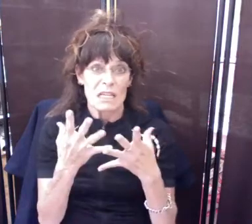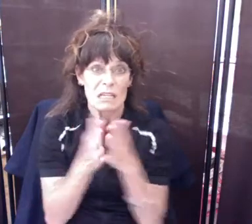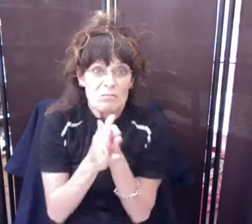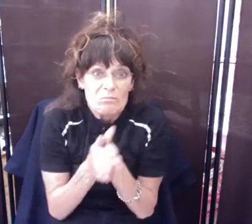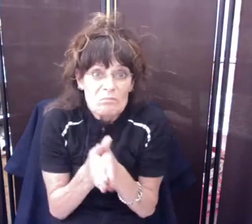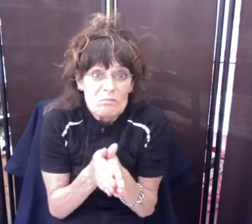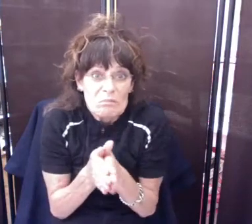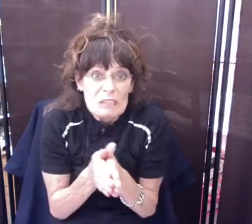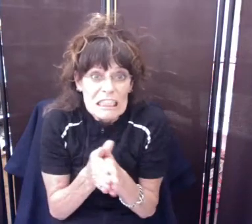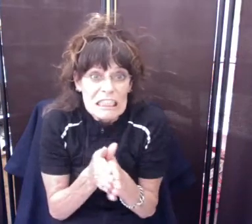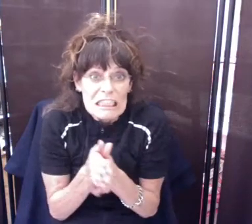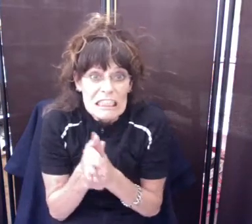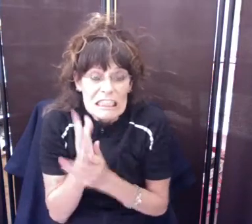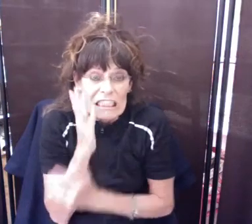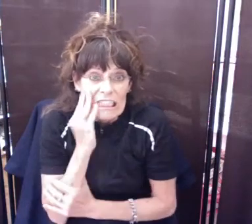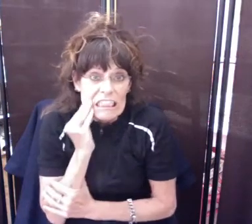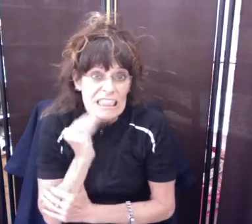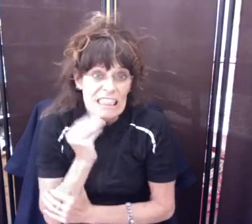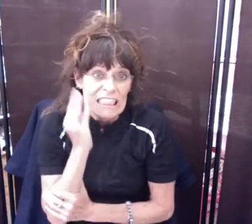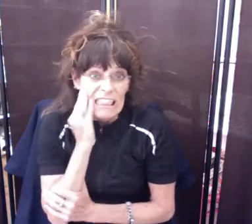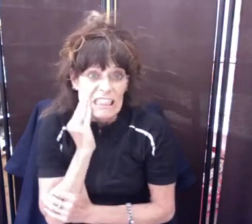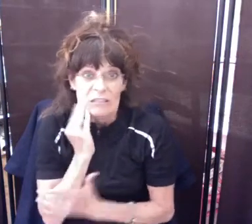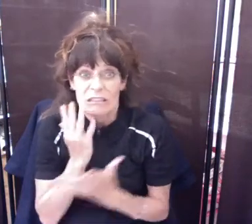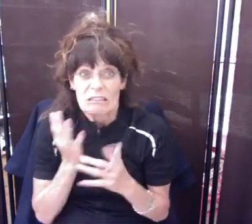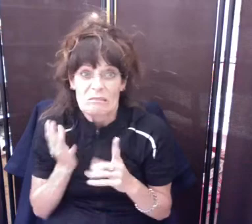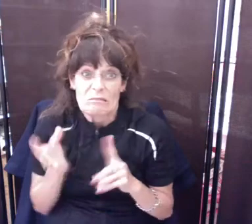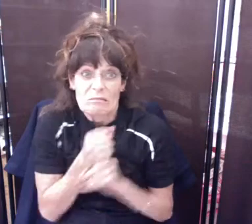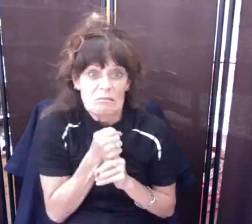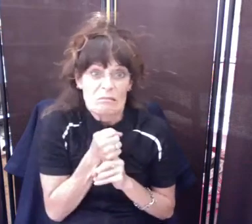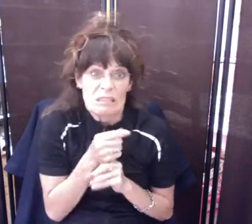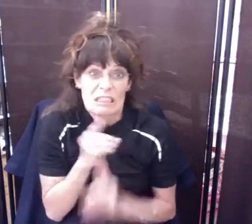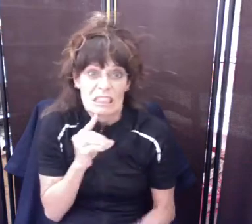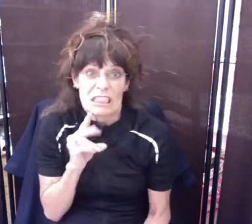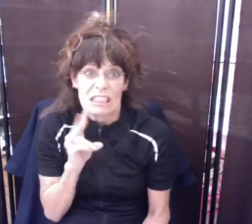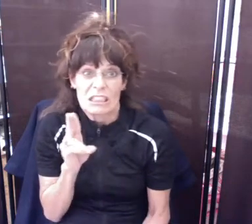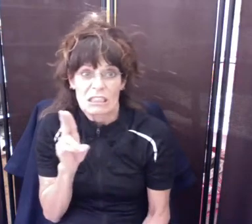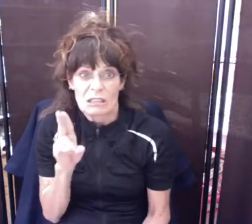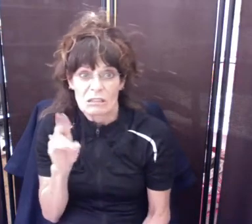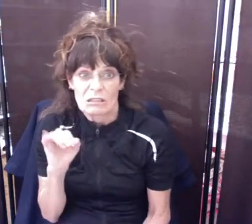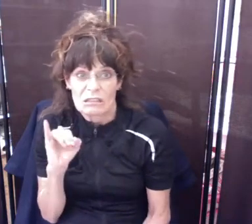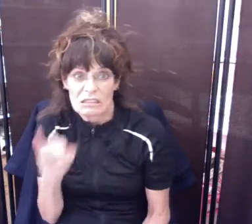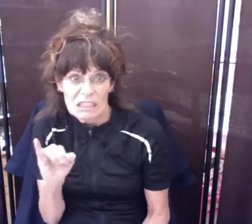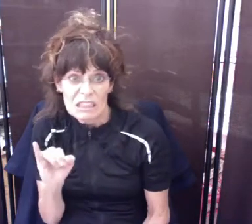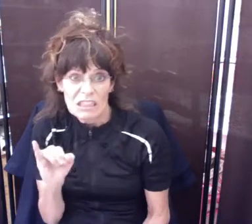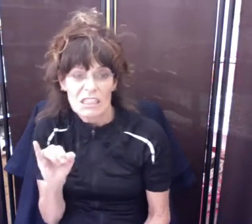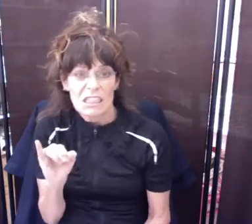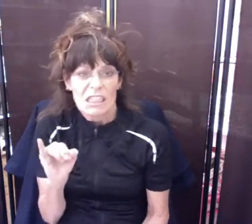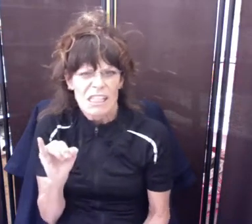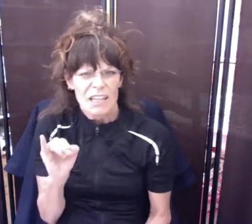been, gotten DUIs because somebody didn't fix the tail light. You ever have a